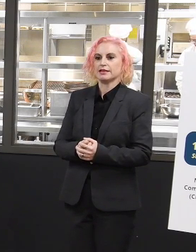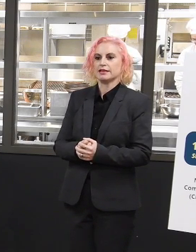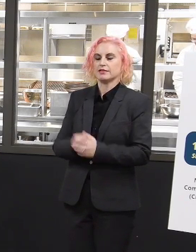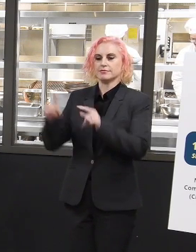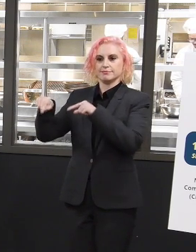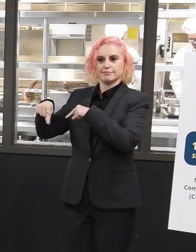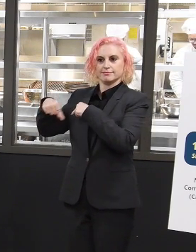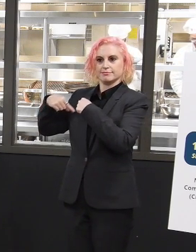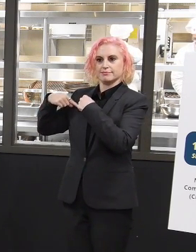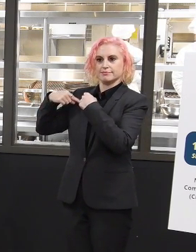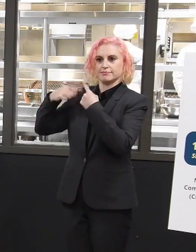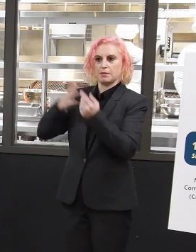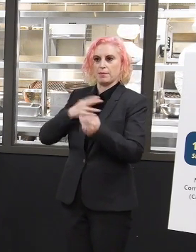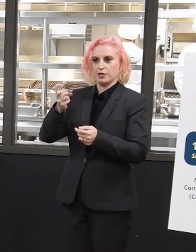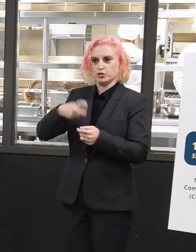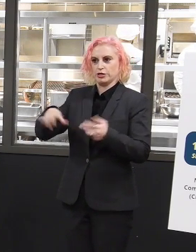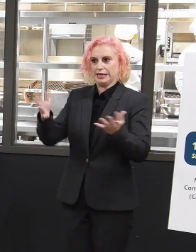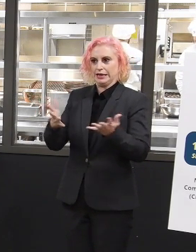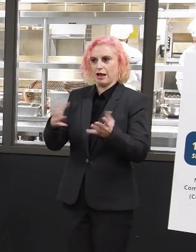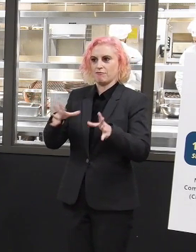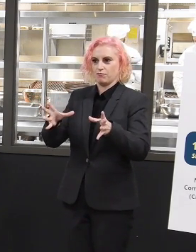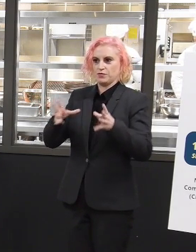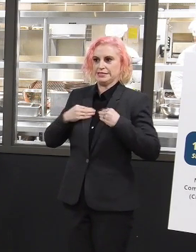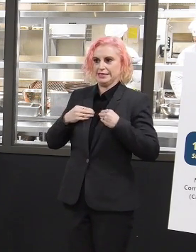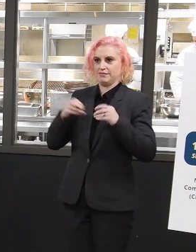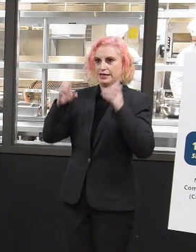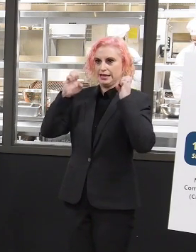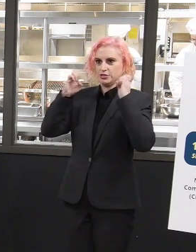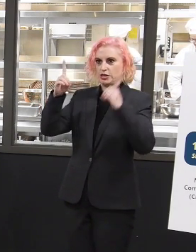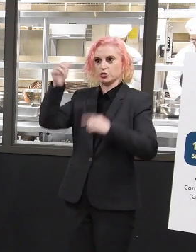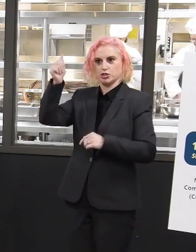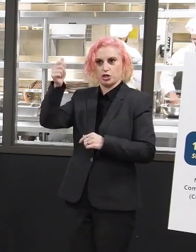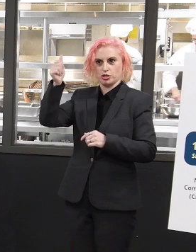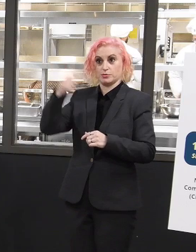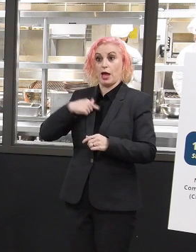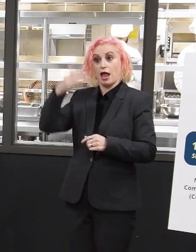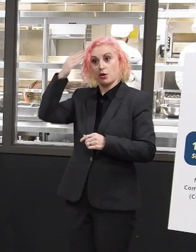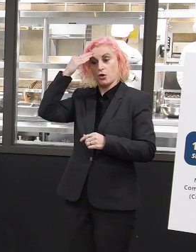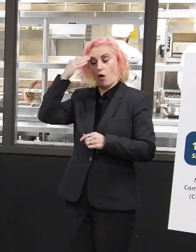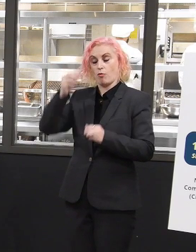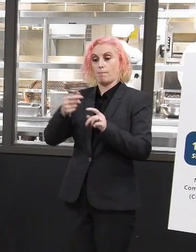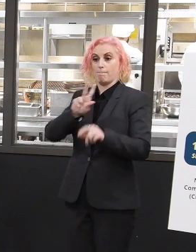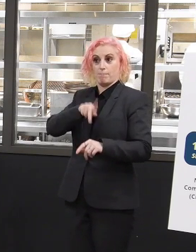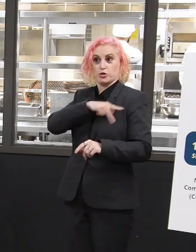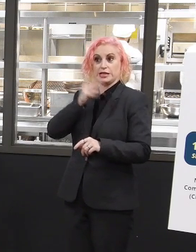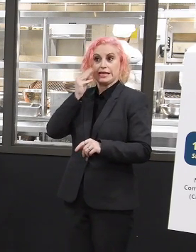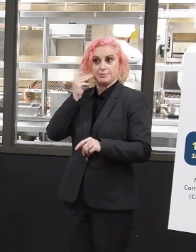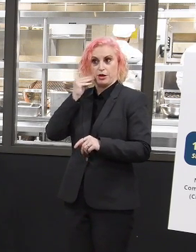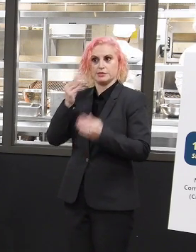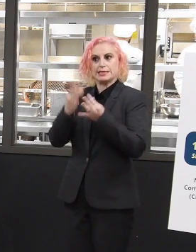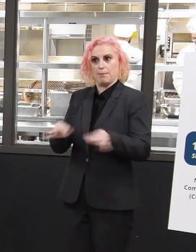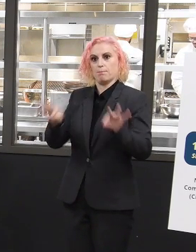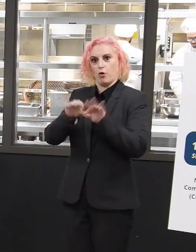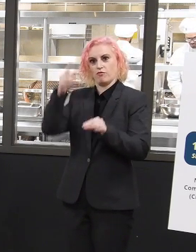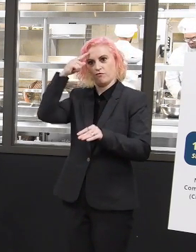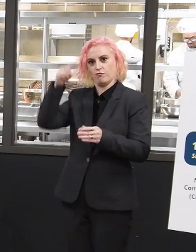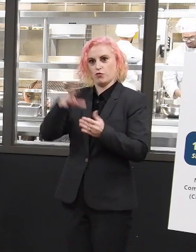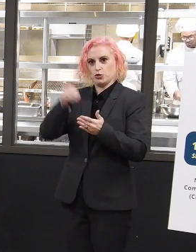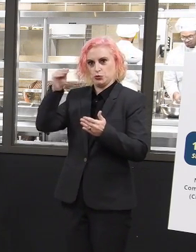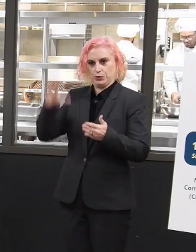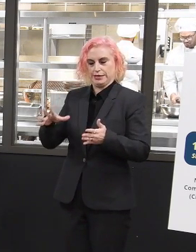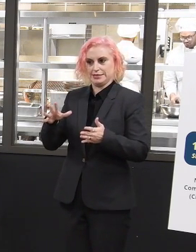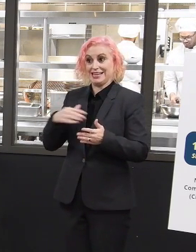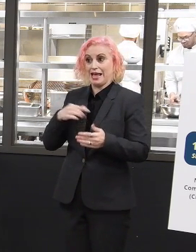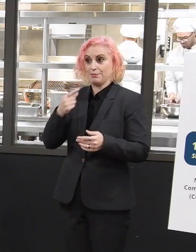Since the beginning of my journey, I have received educational scholarships, so I know firsthand how important it is to students. Did